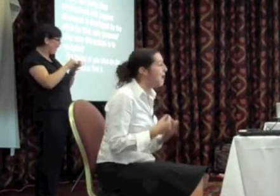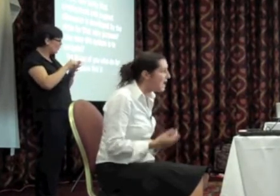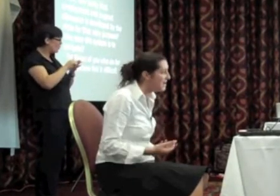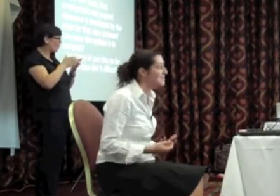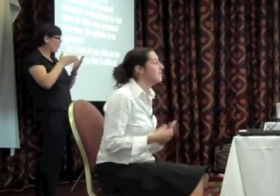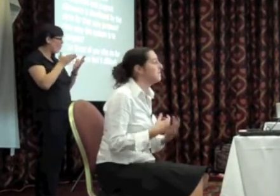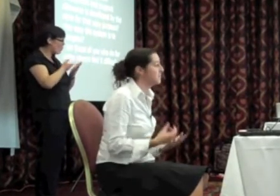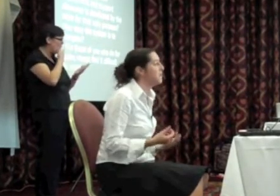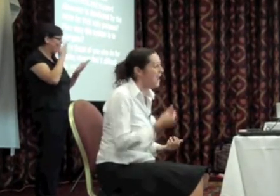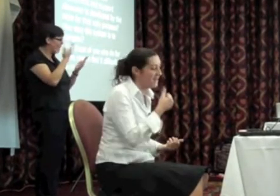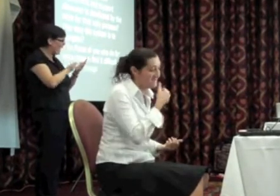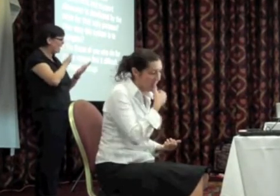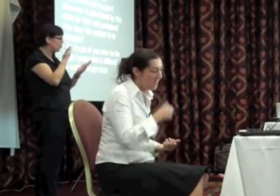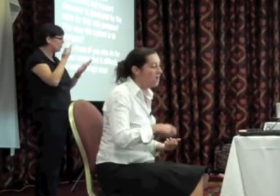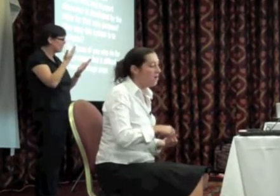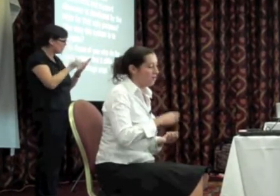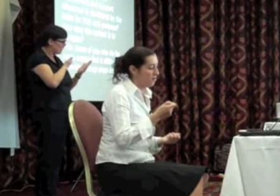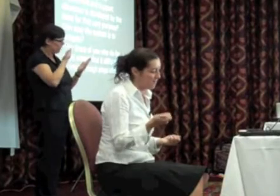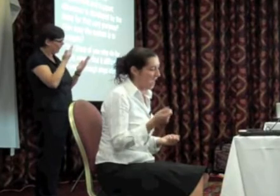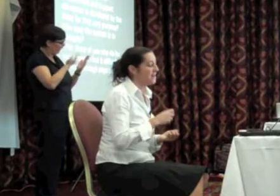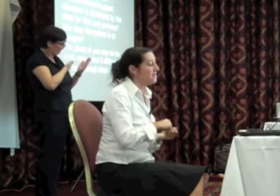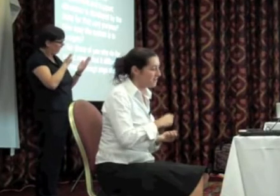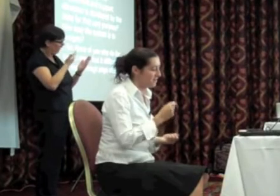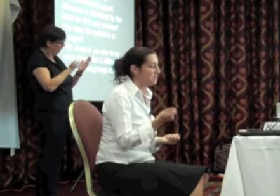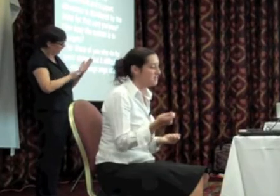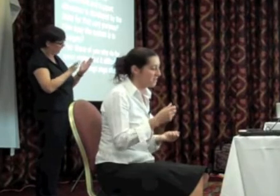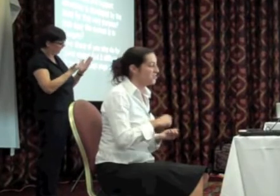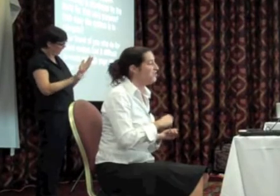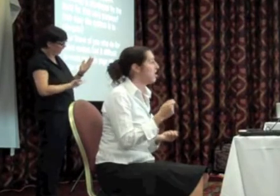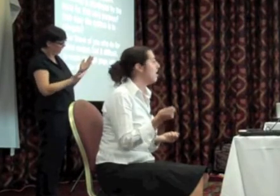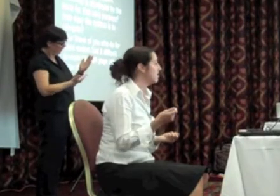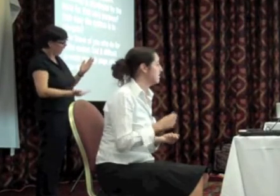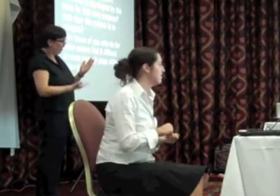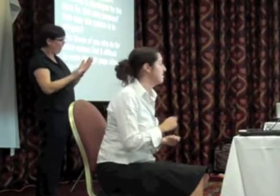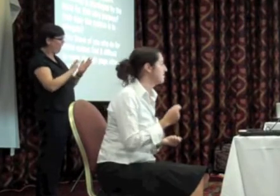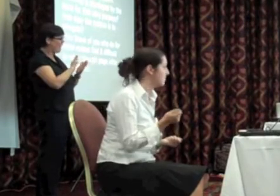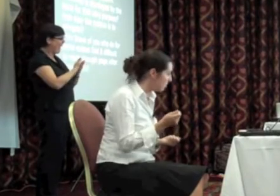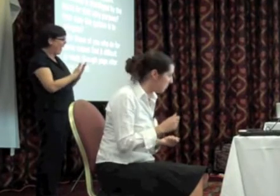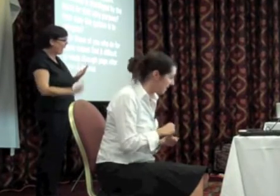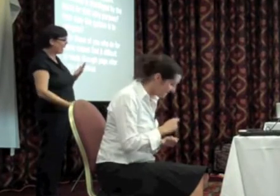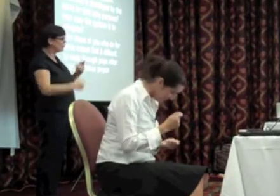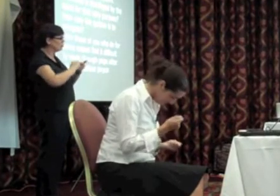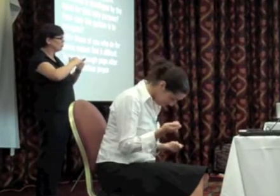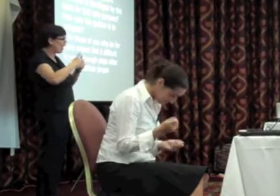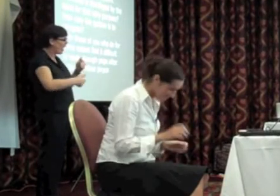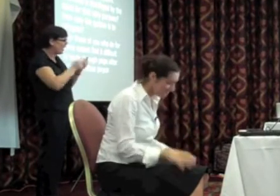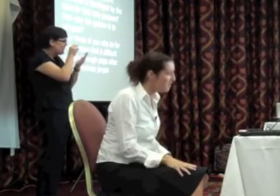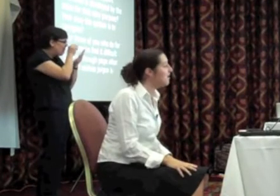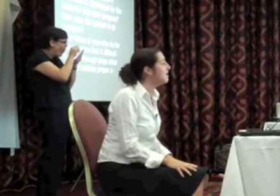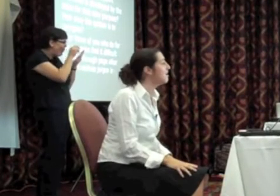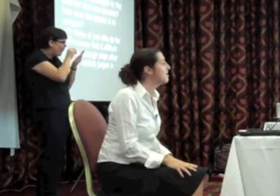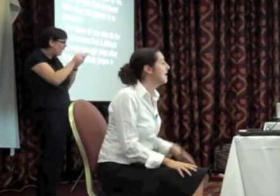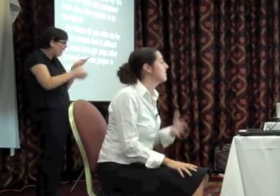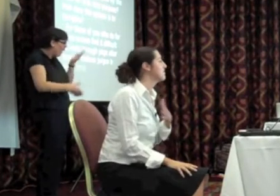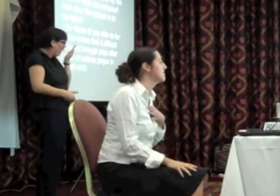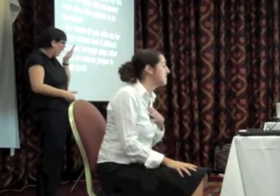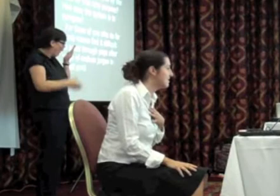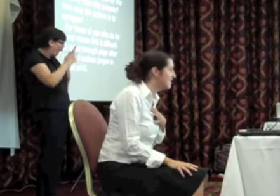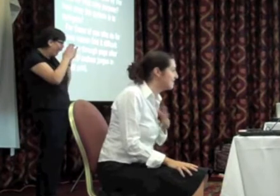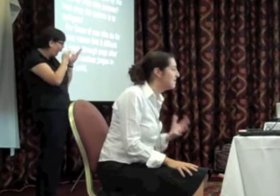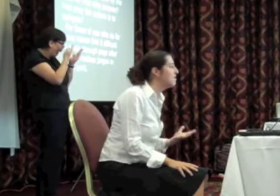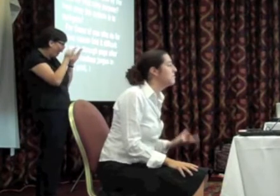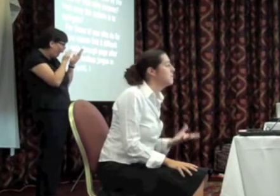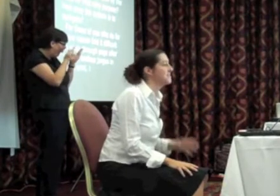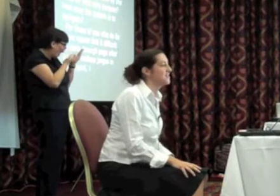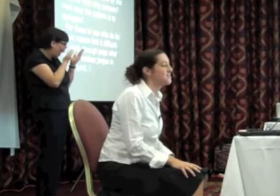through page after page of endless jargon in small print, I, having